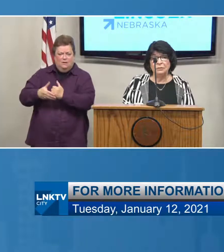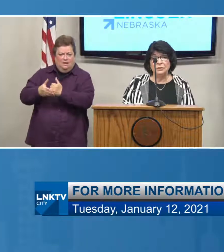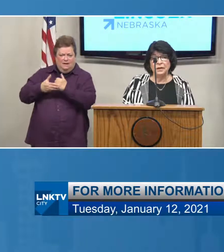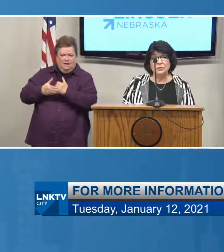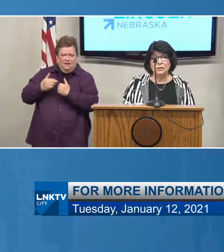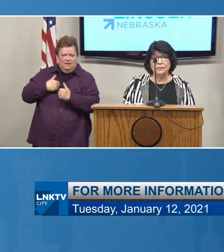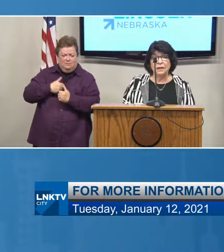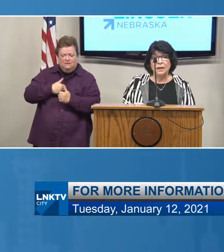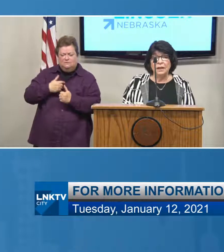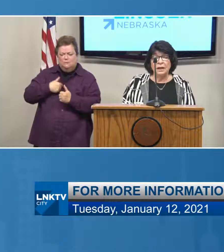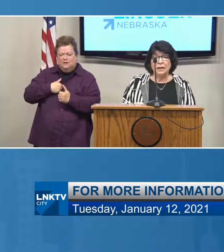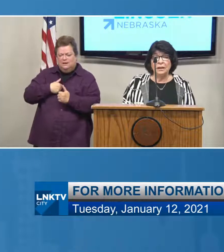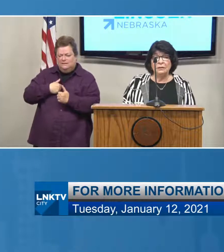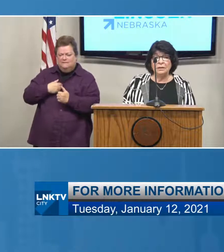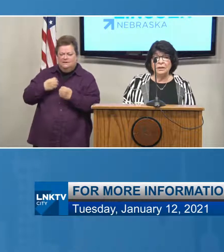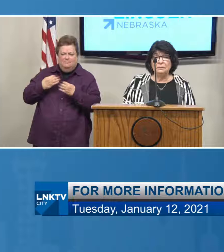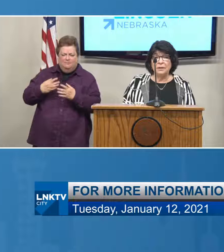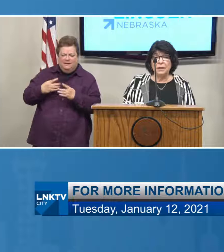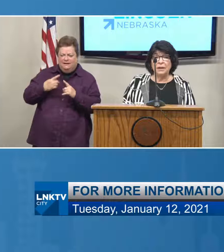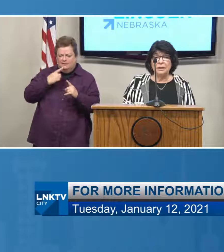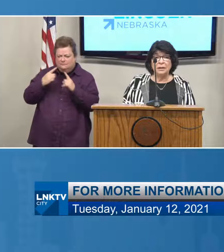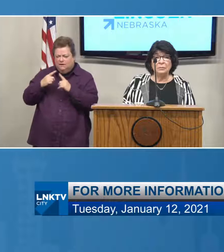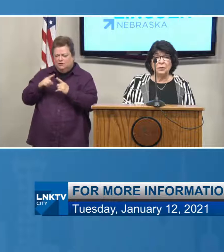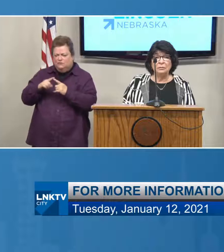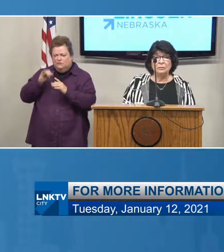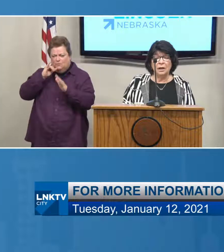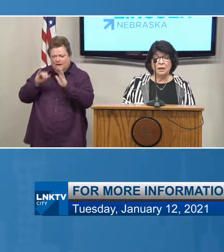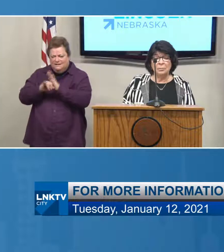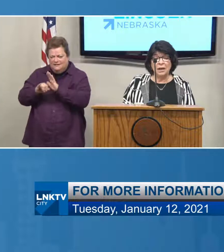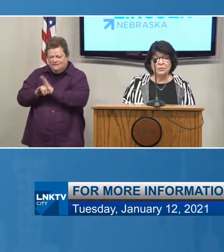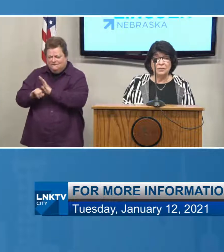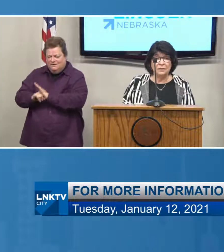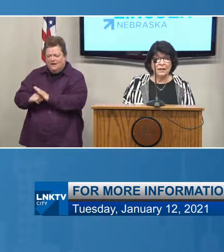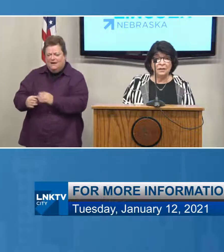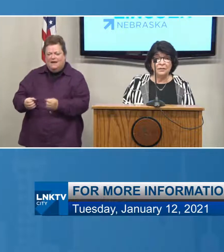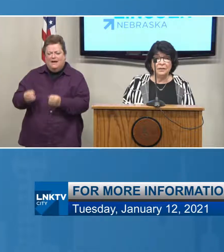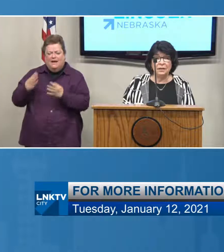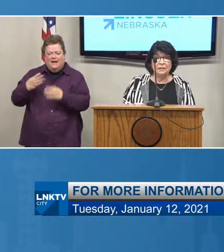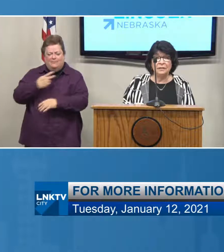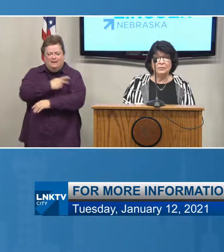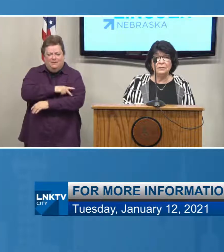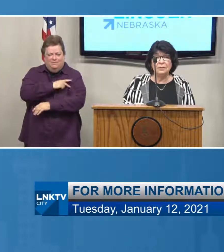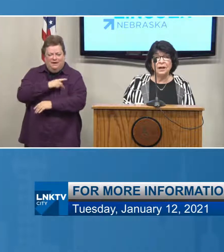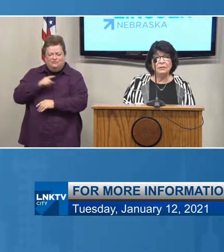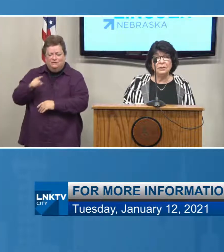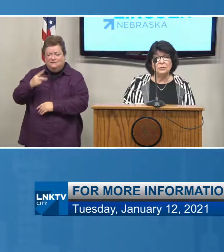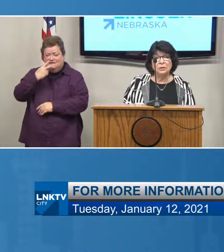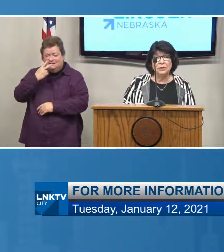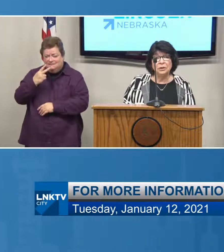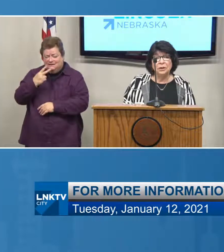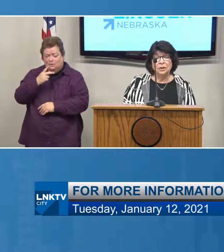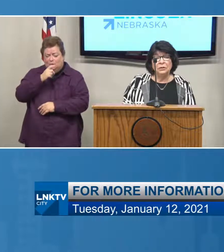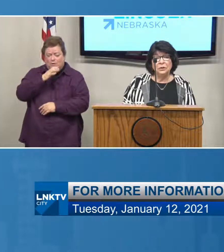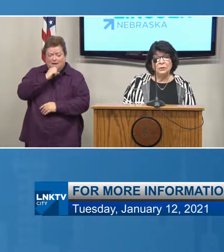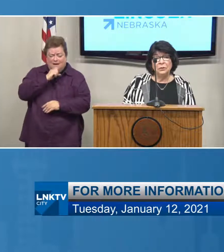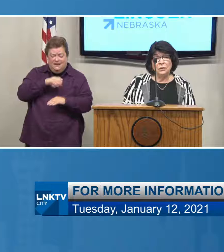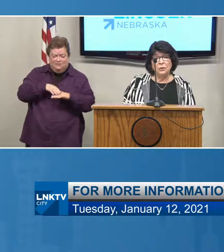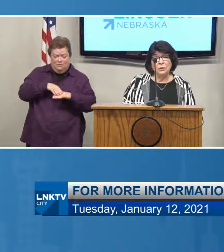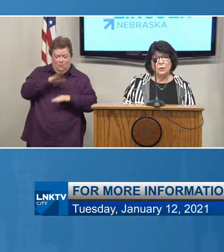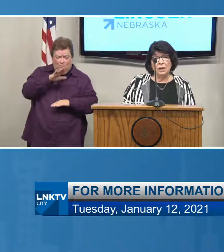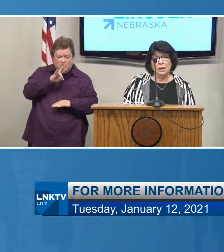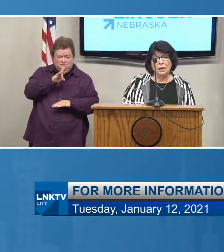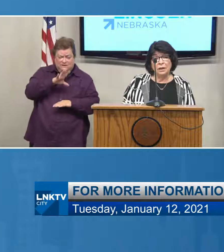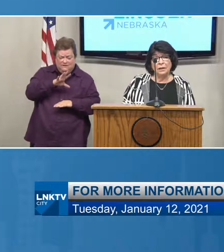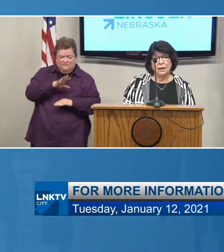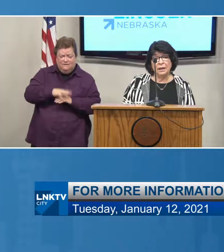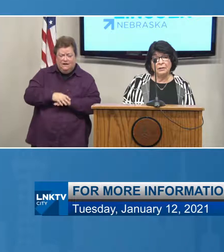many conversations in identifying the number of patients they are seeing 75 and older, those